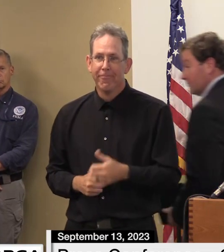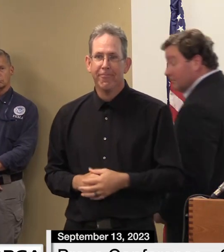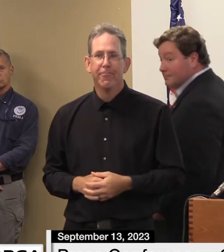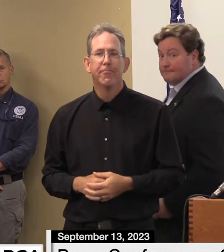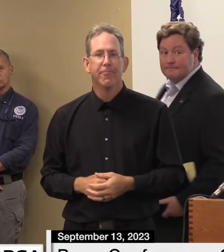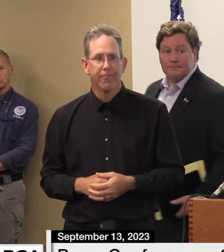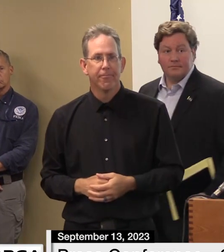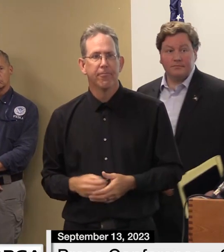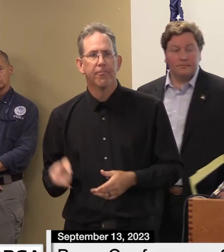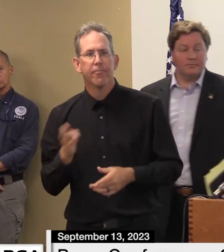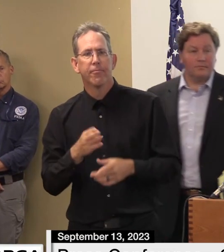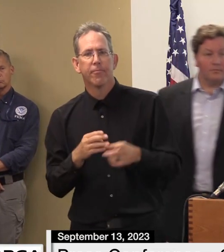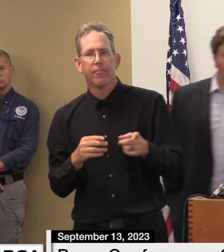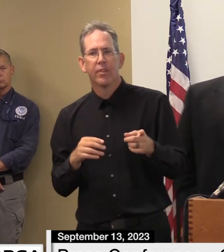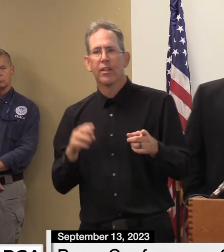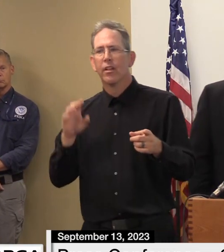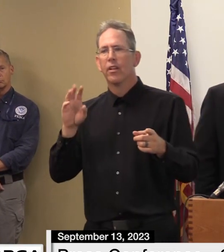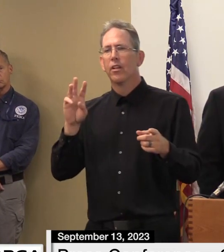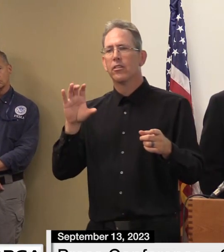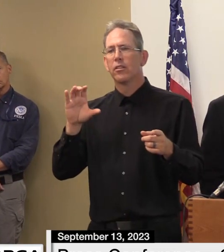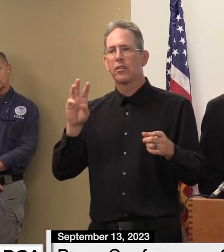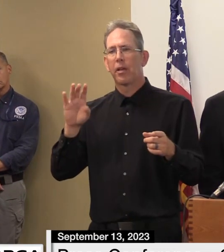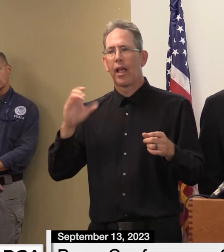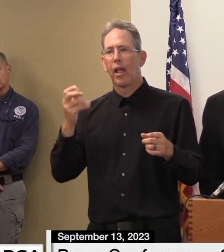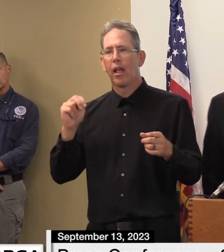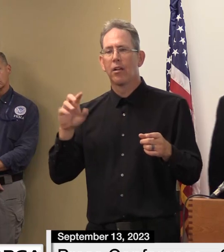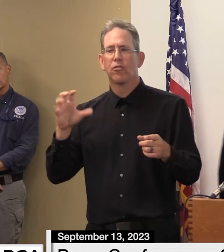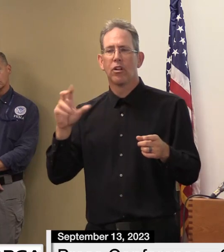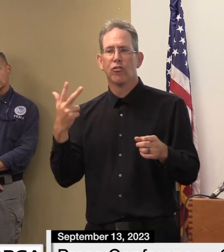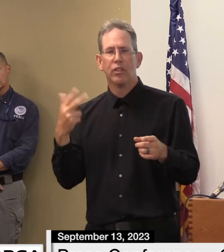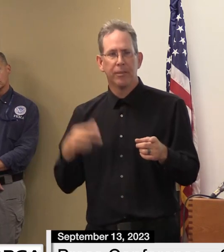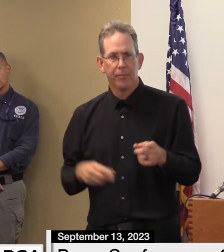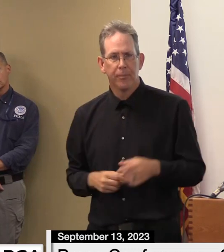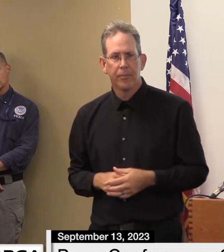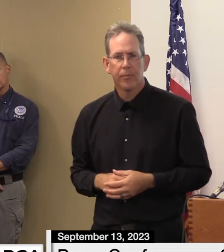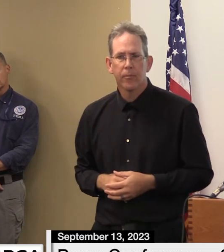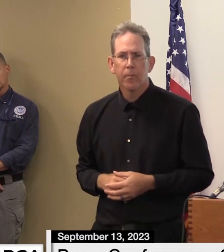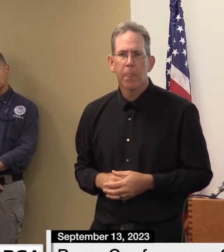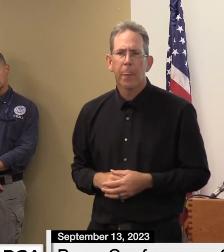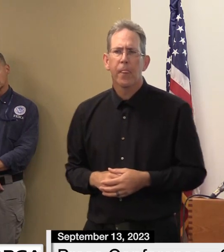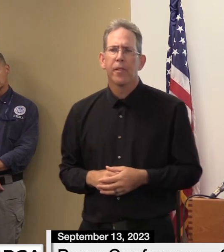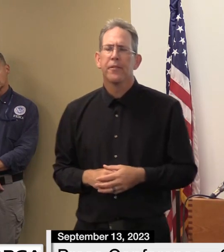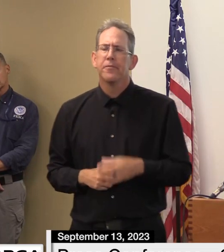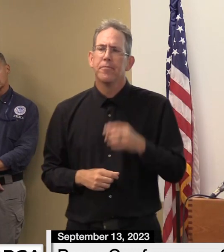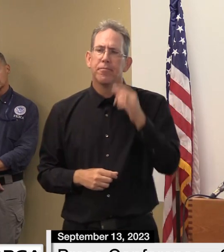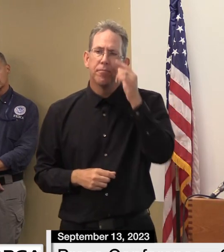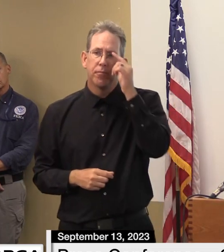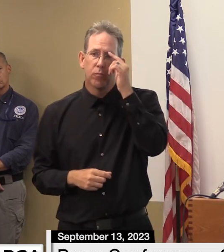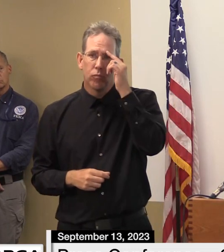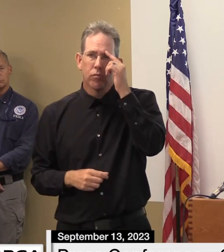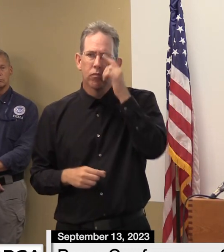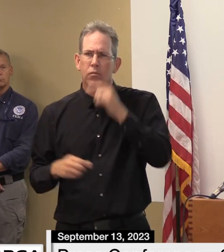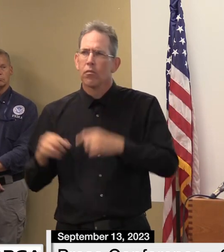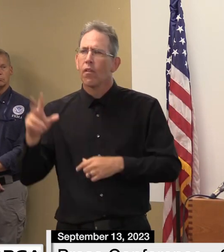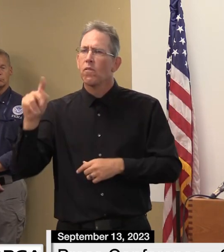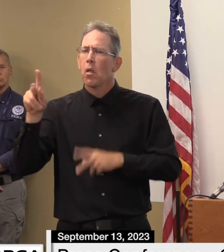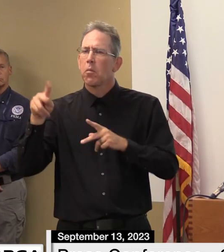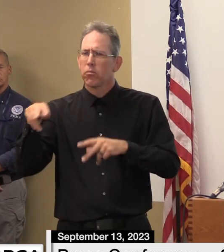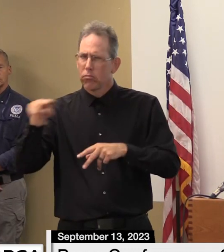Treasurer Pichek, recently, there were folks here in Vermont that were assessing our credit rating, if I'm not